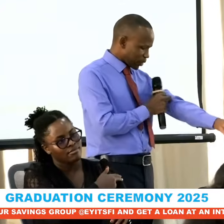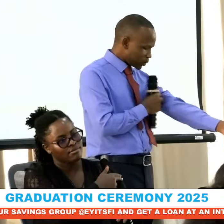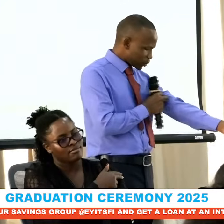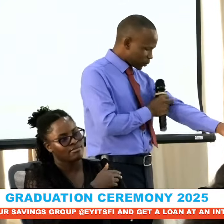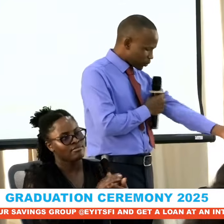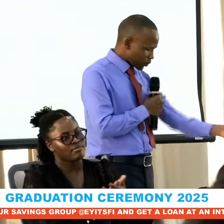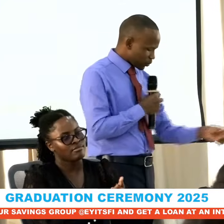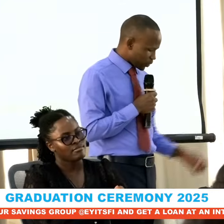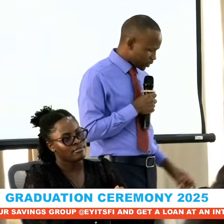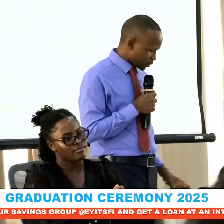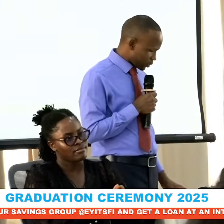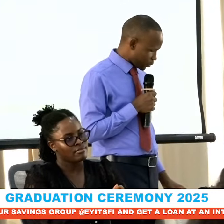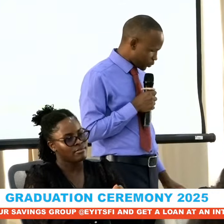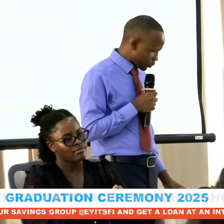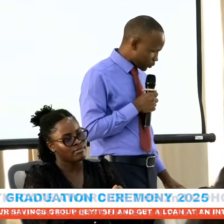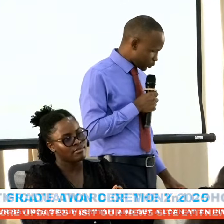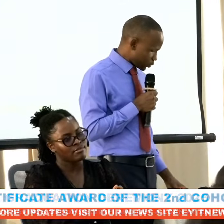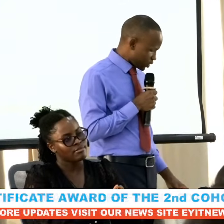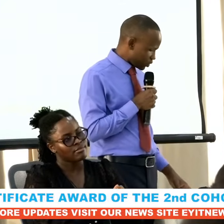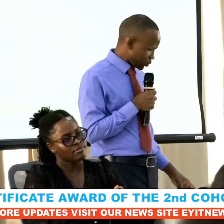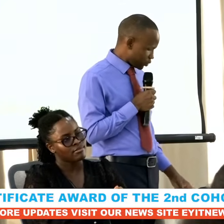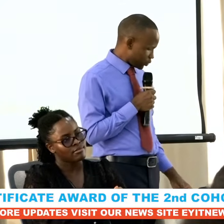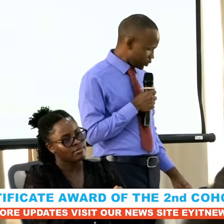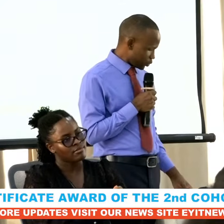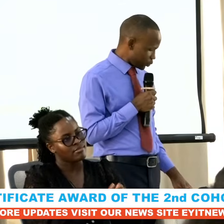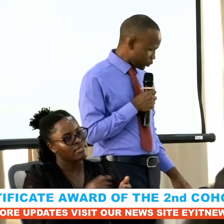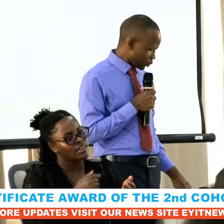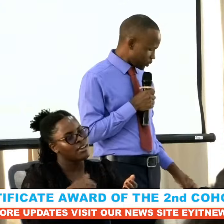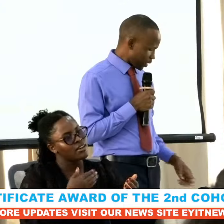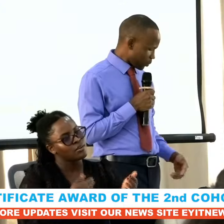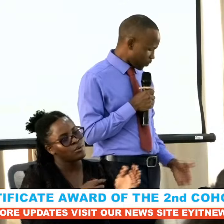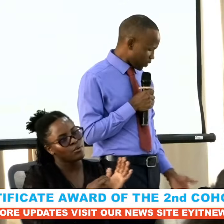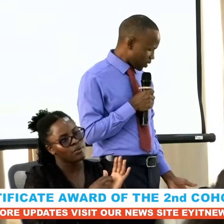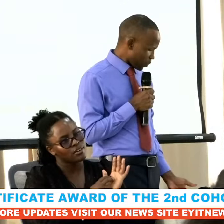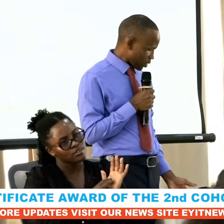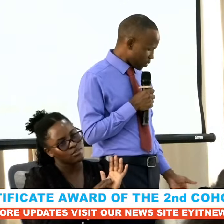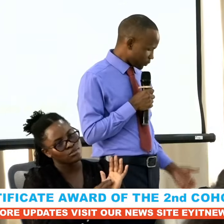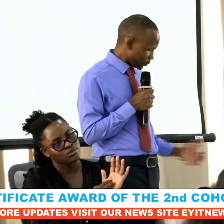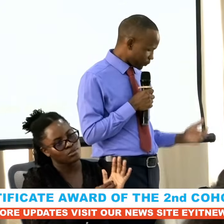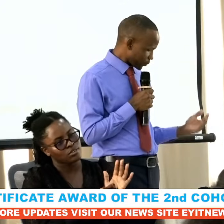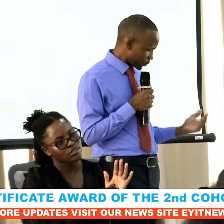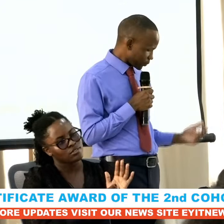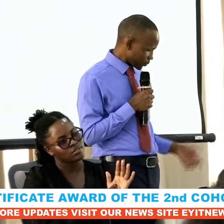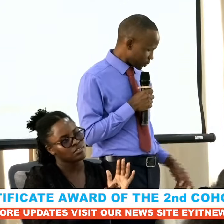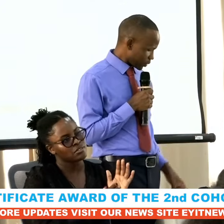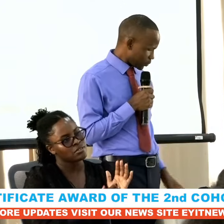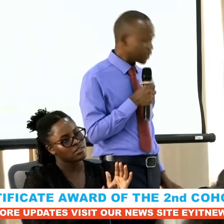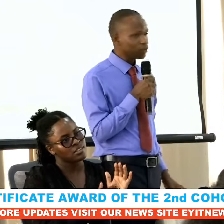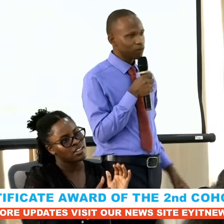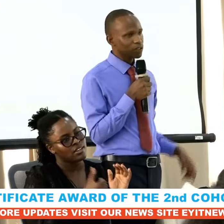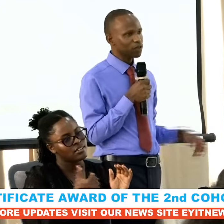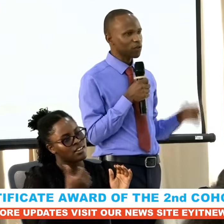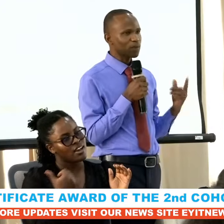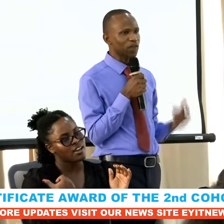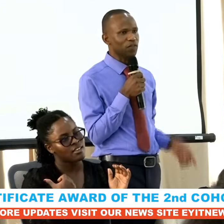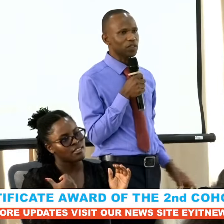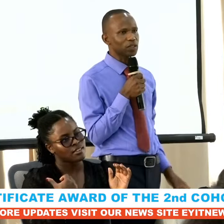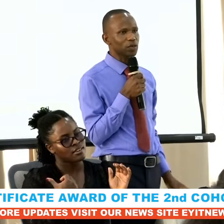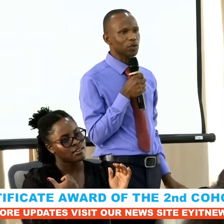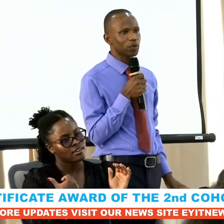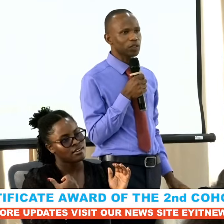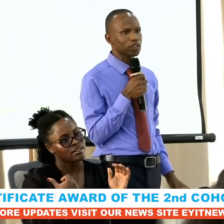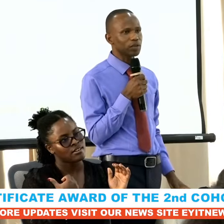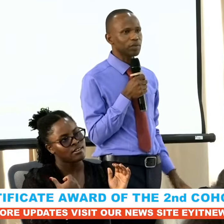I also want to introduce you some of our graduates from the